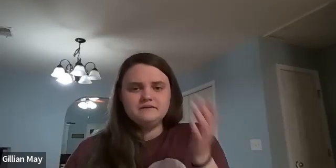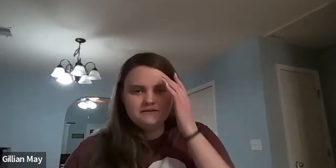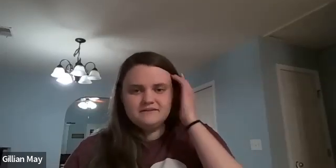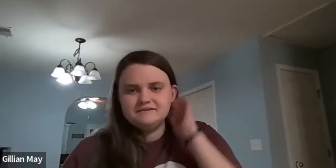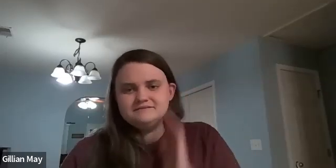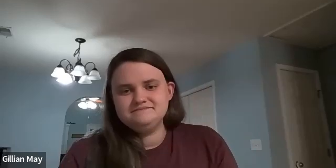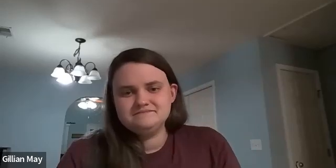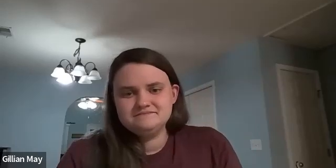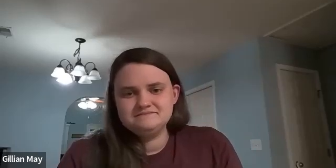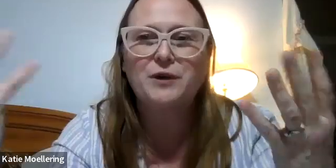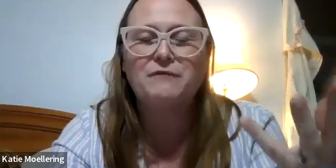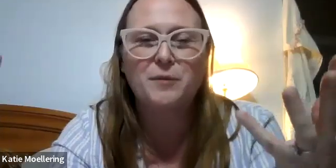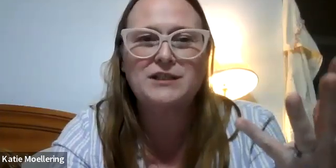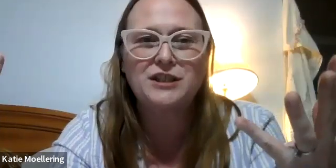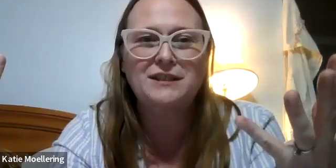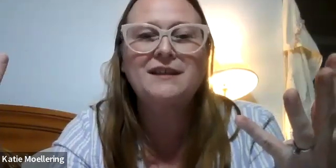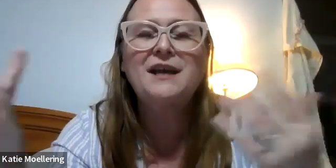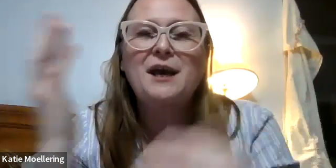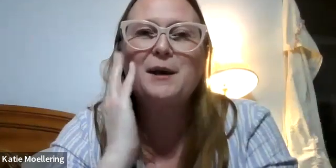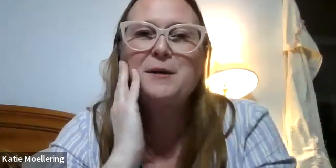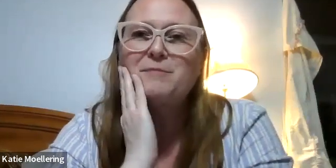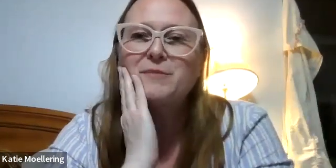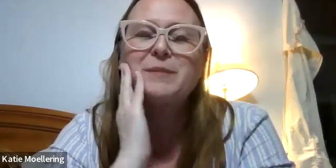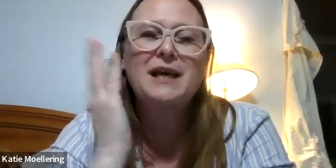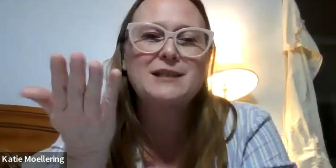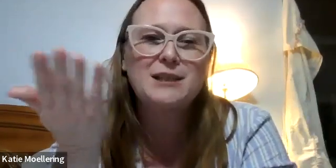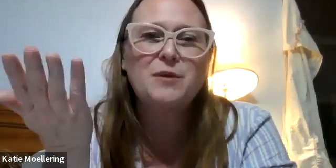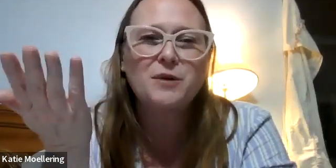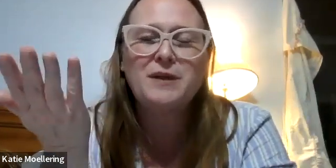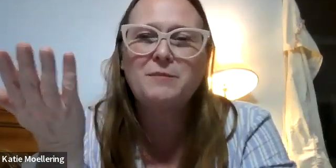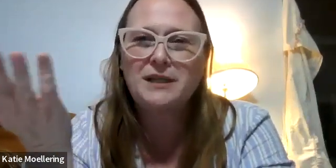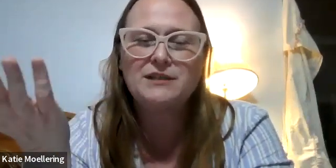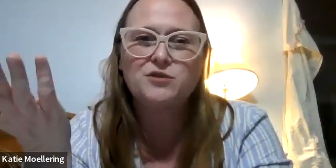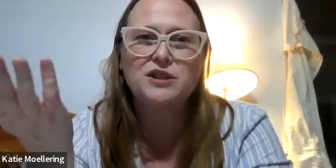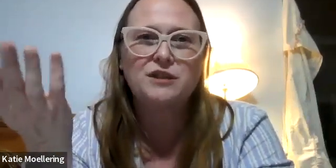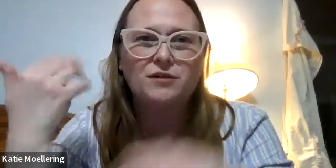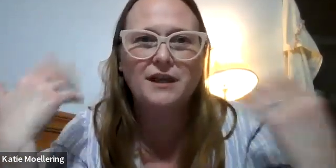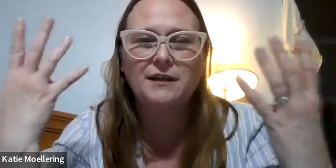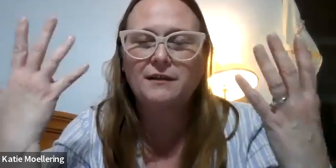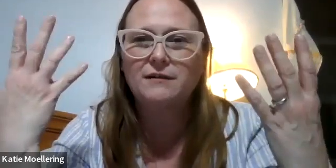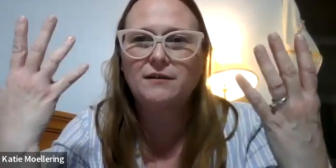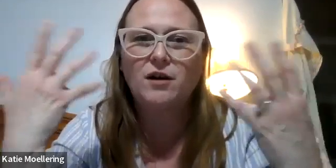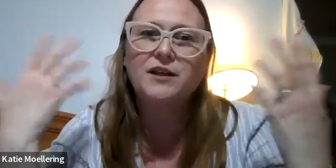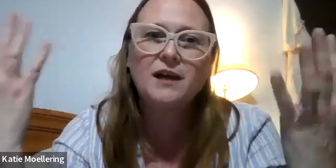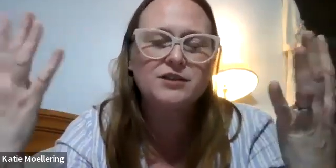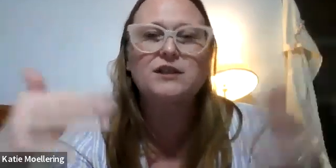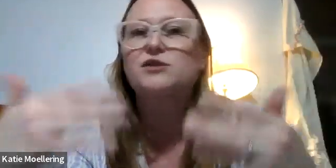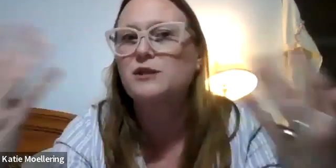be another place for information. Yeah. But I mean, I assume it would be a pediatrician or like a audiologist or a